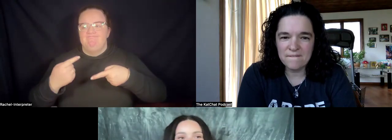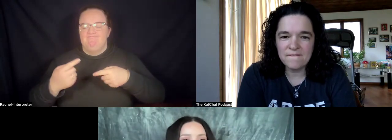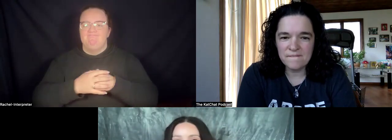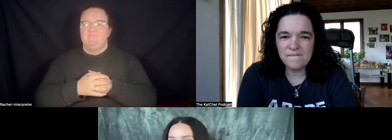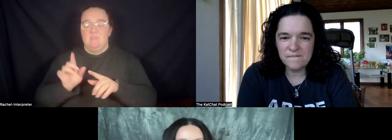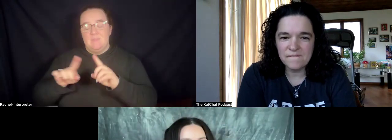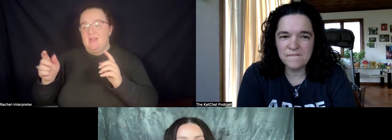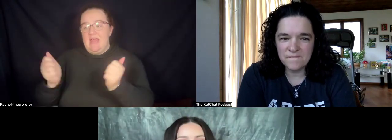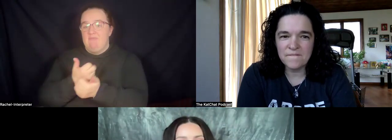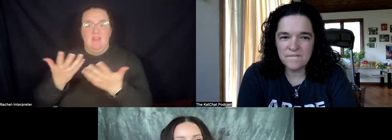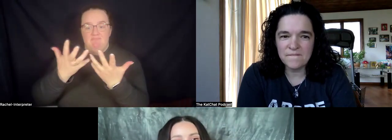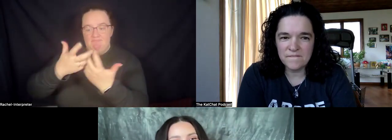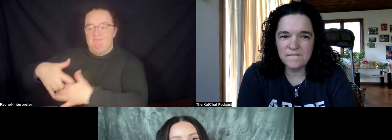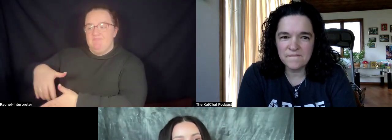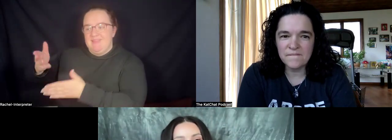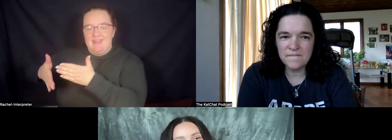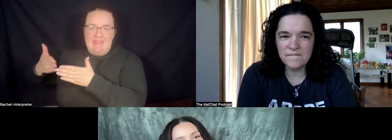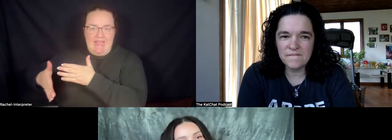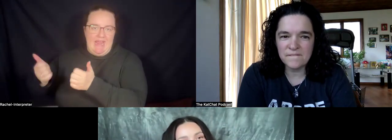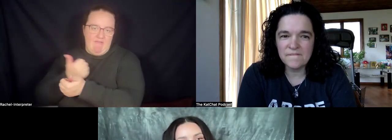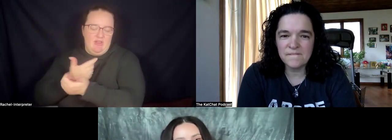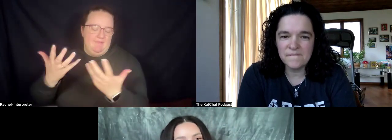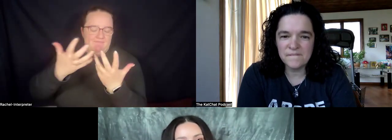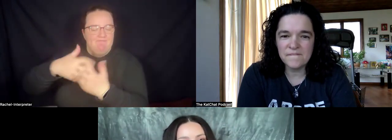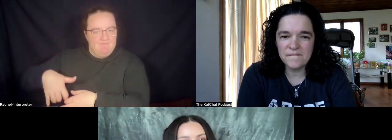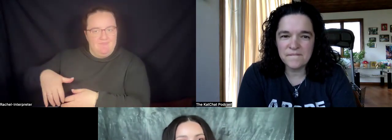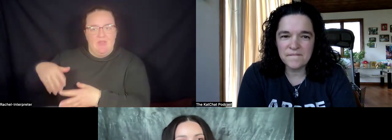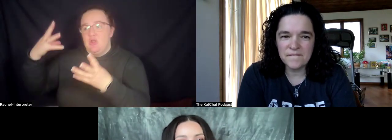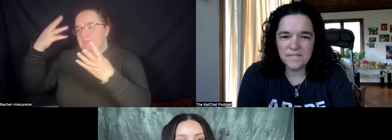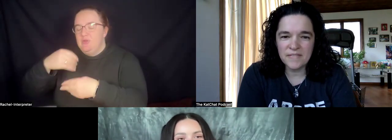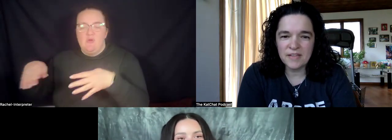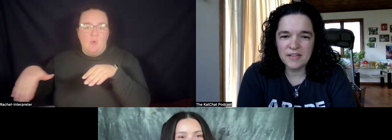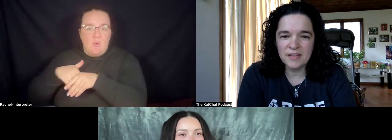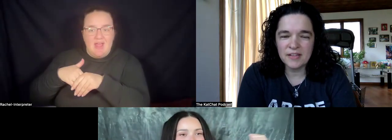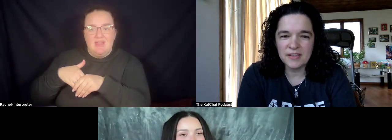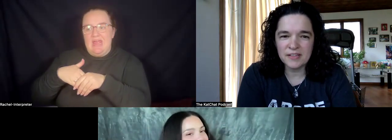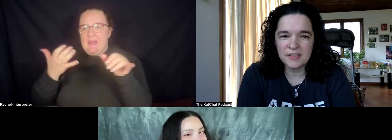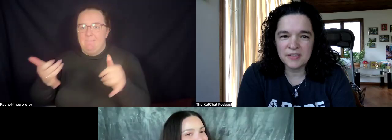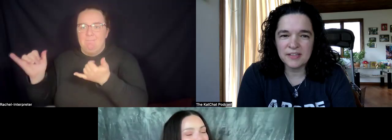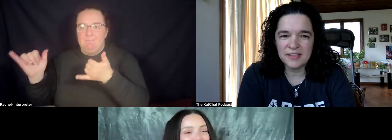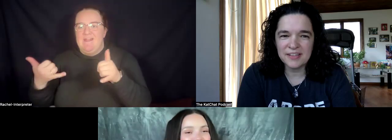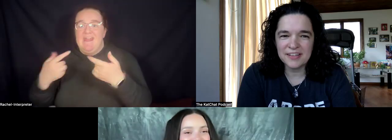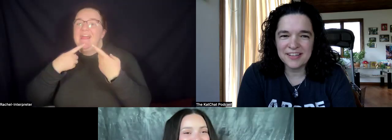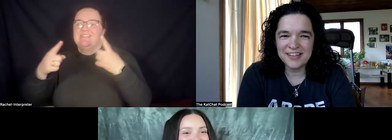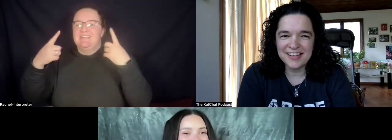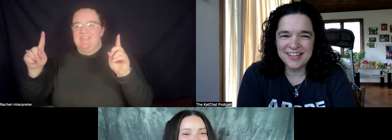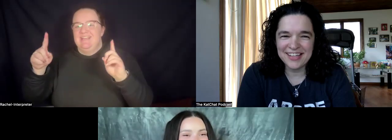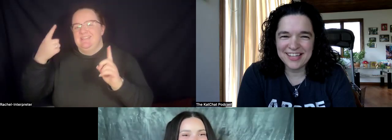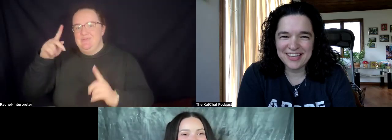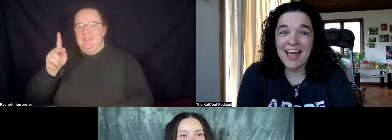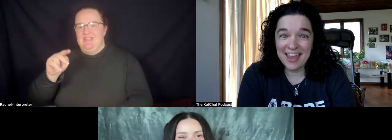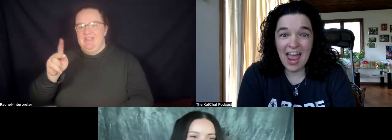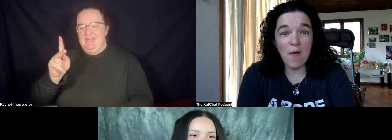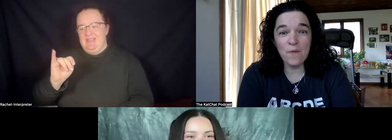but it all got resolved in the end and ended up in a gorgeous wedding and party and success for